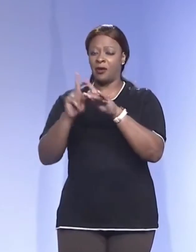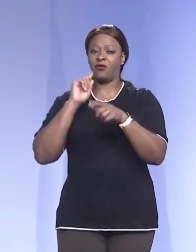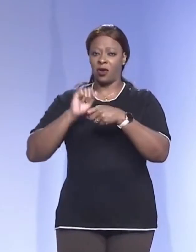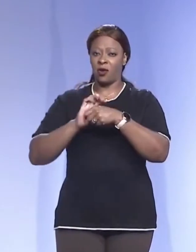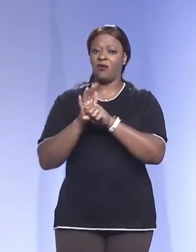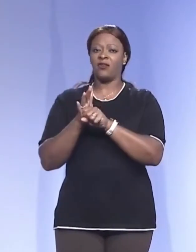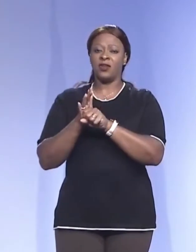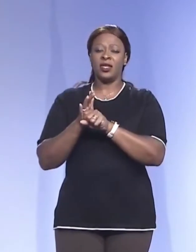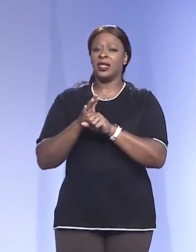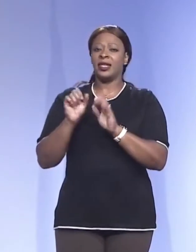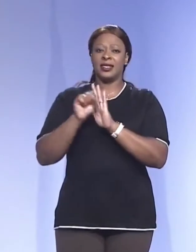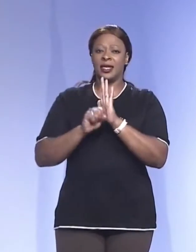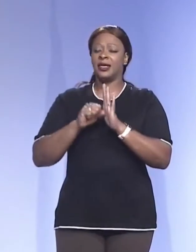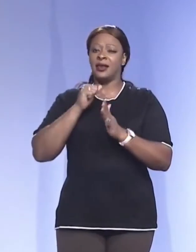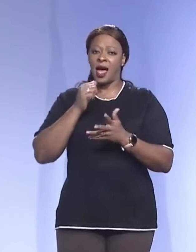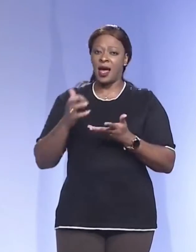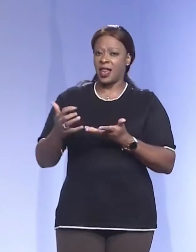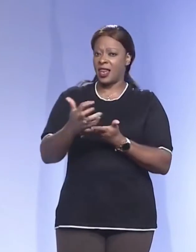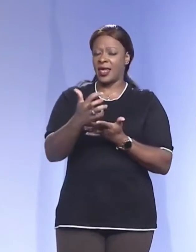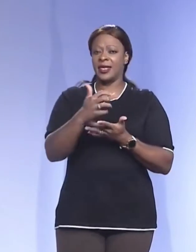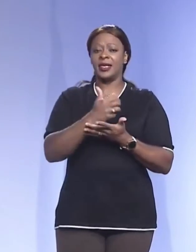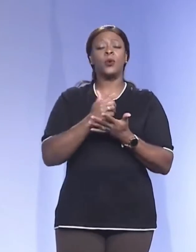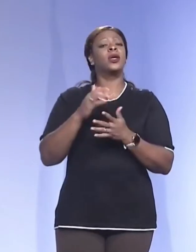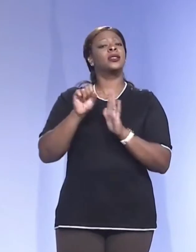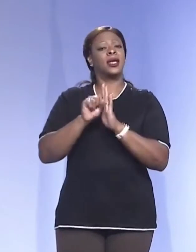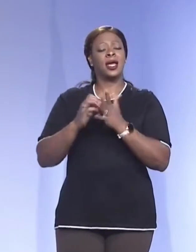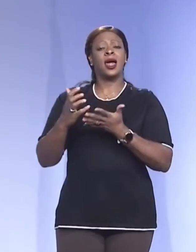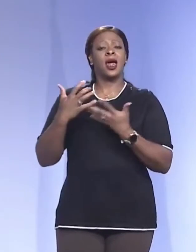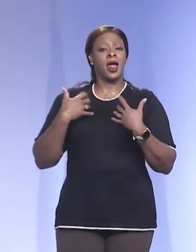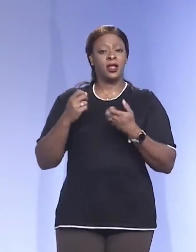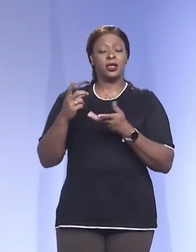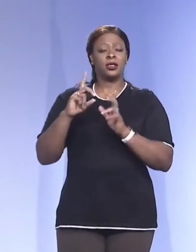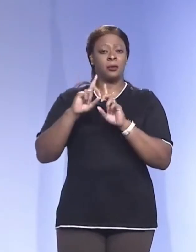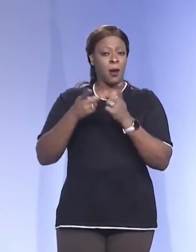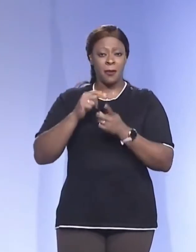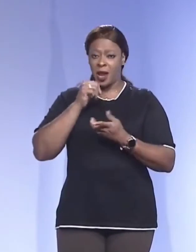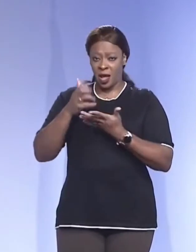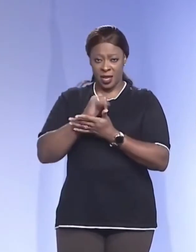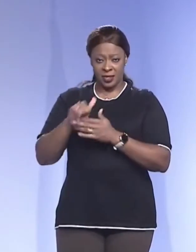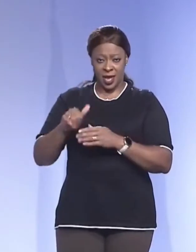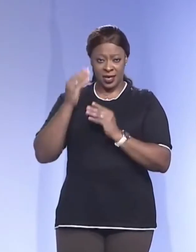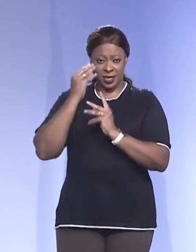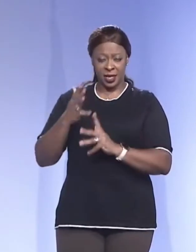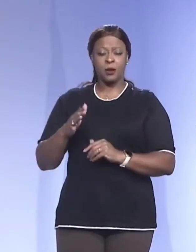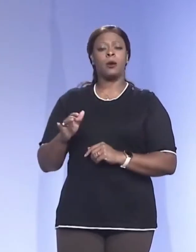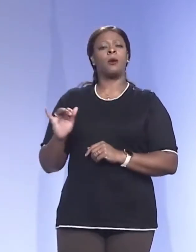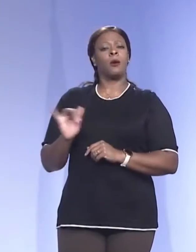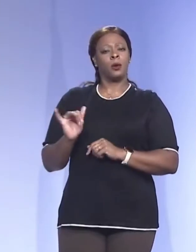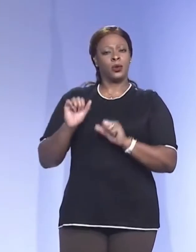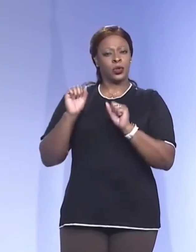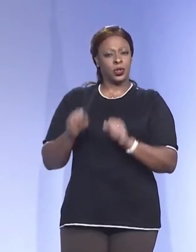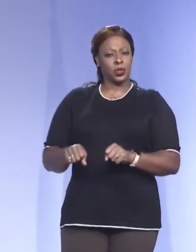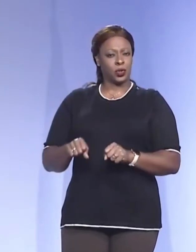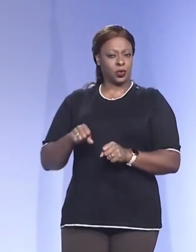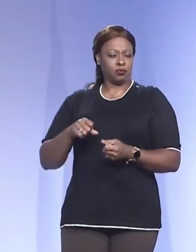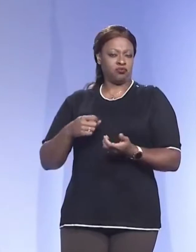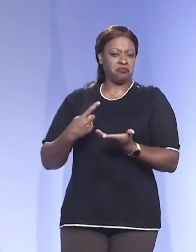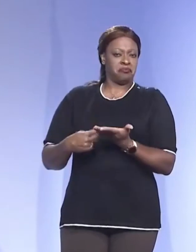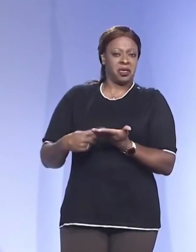state is not collecting, the state health department is not collecting that data. And then also, could you talk